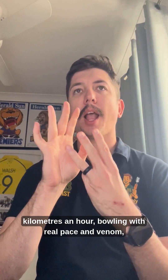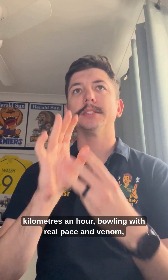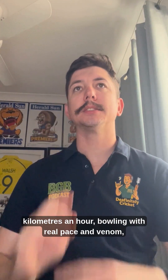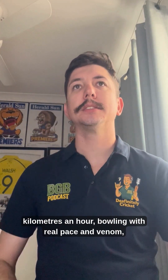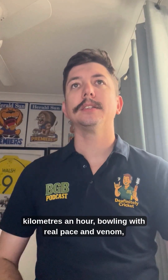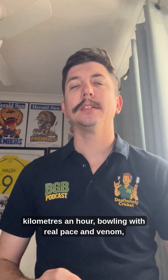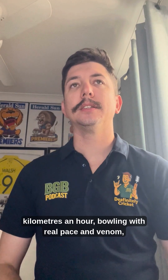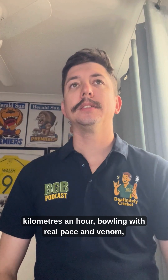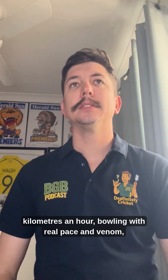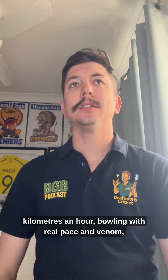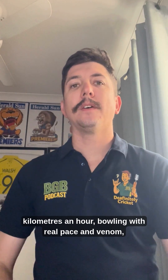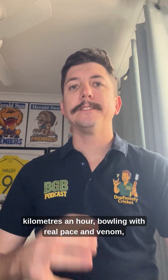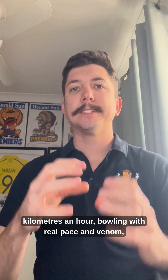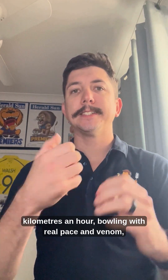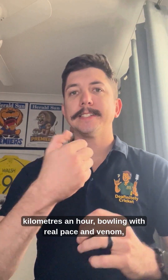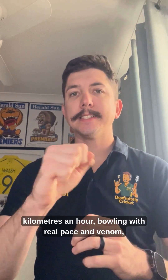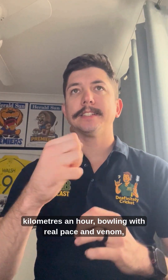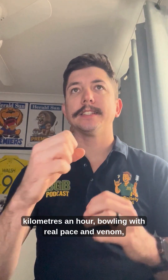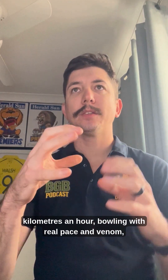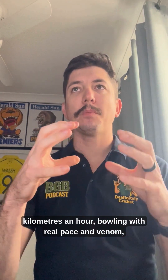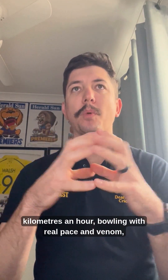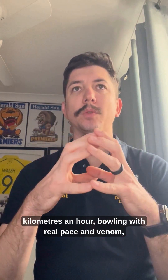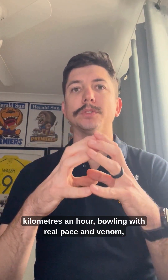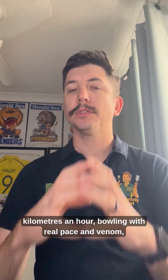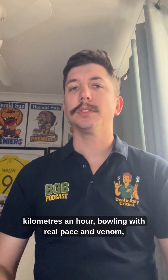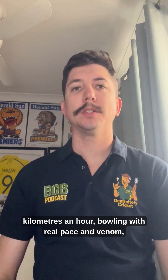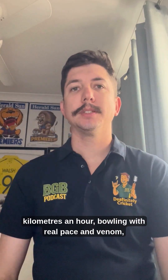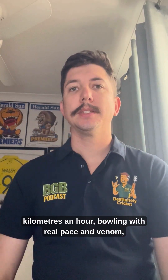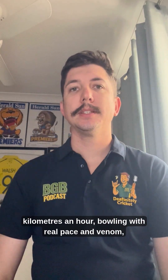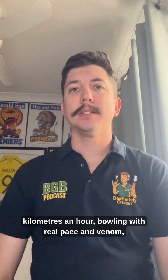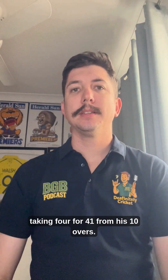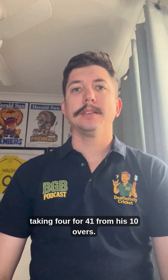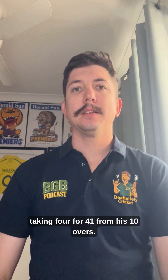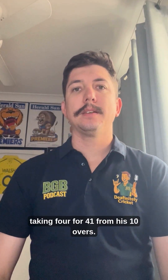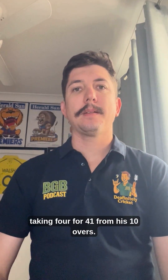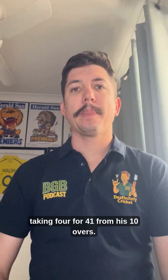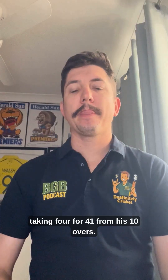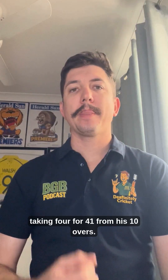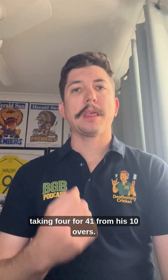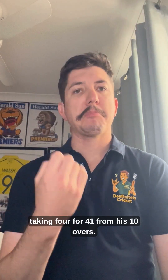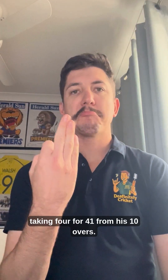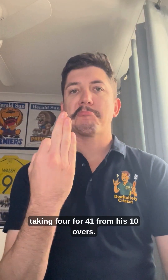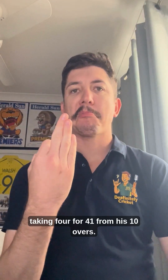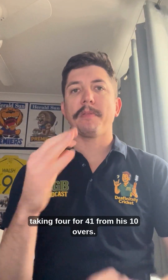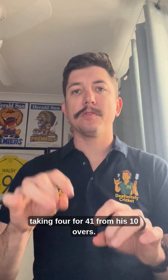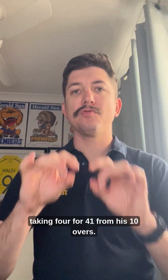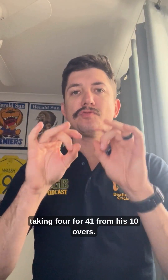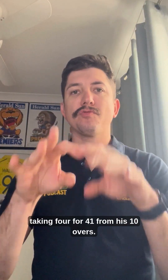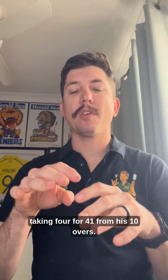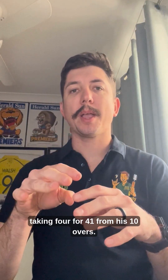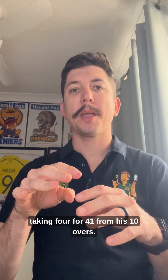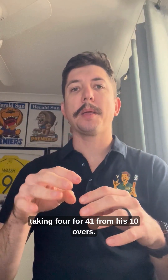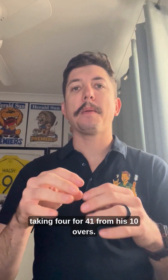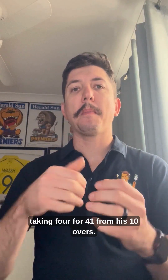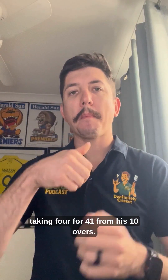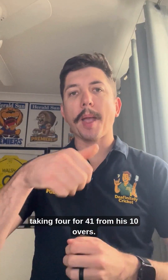145 kilometers an hour, bowling with real pace and venom, taking 4 for 41 from his 10